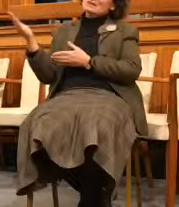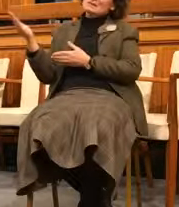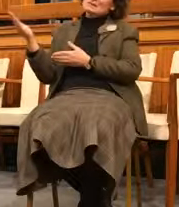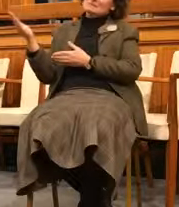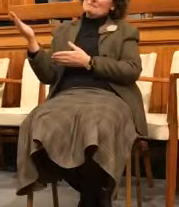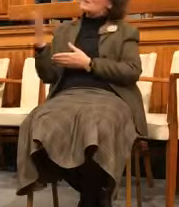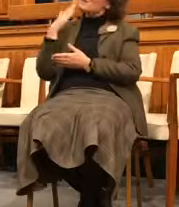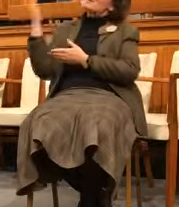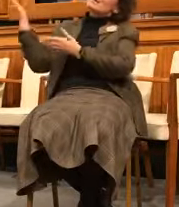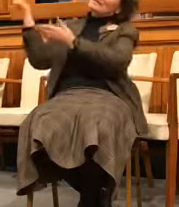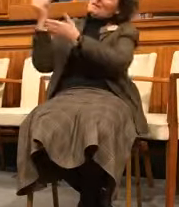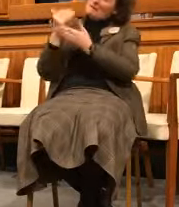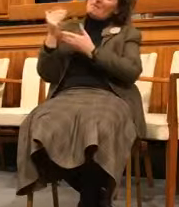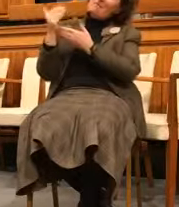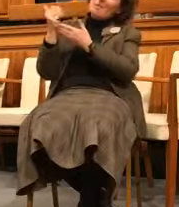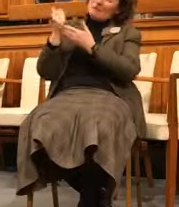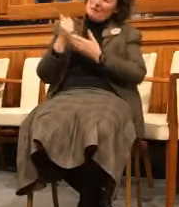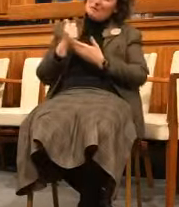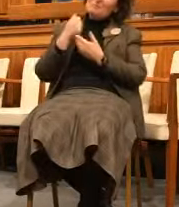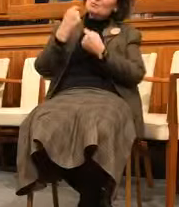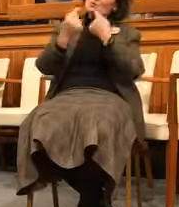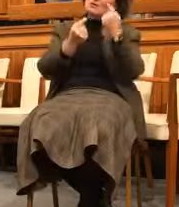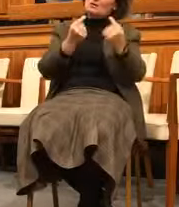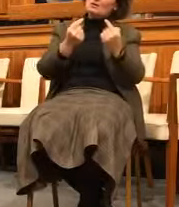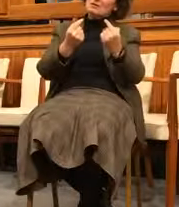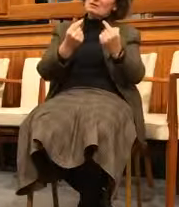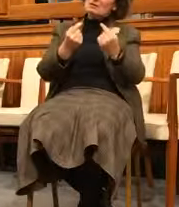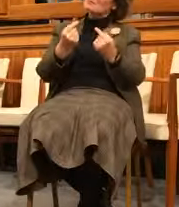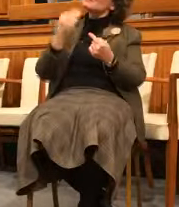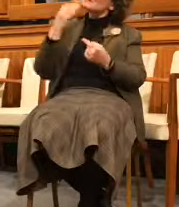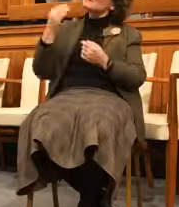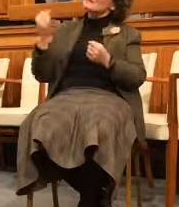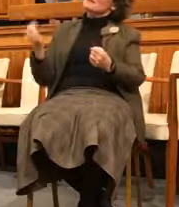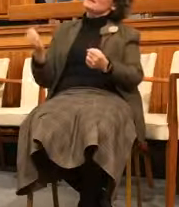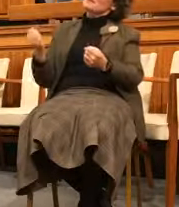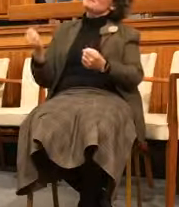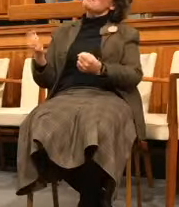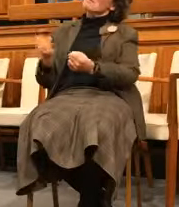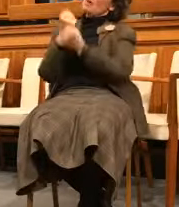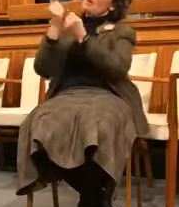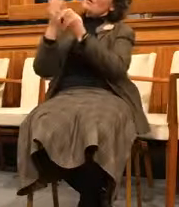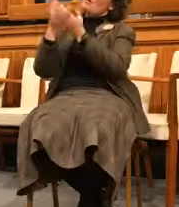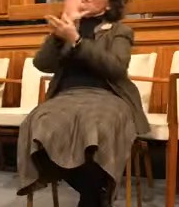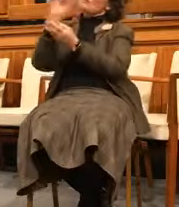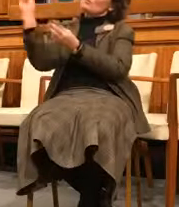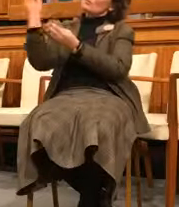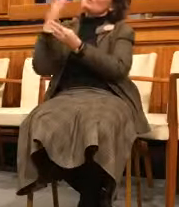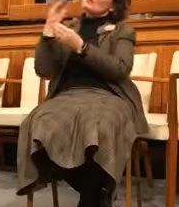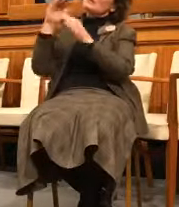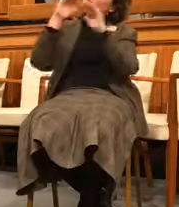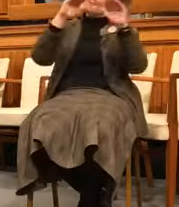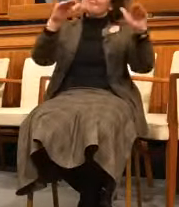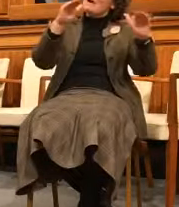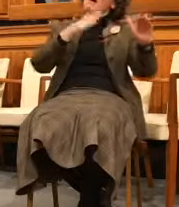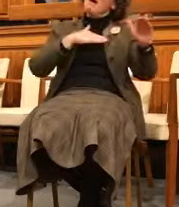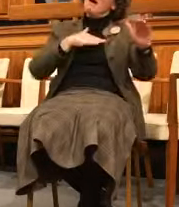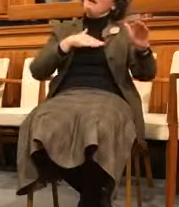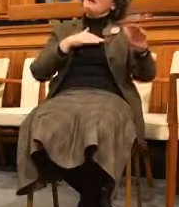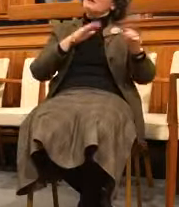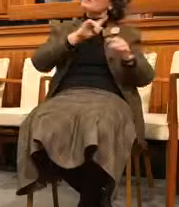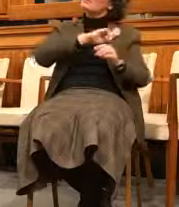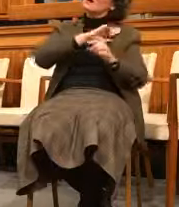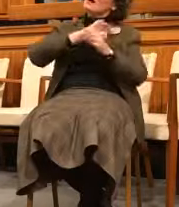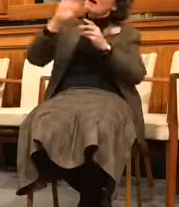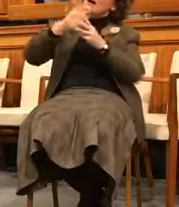us now and work in hearts by the mighty power of the Holy Spirit. We ask these